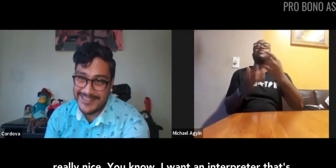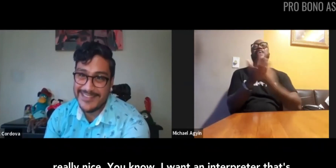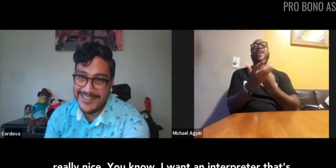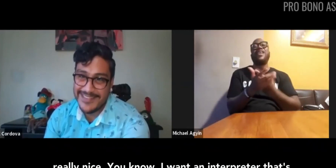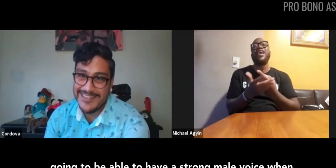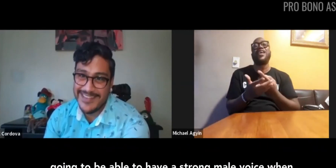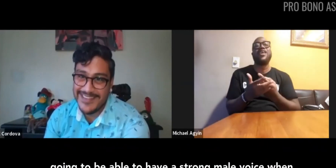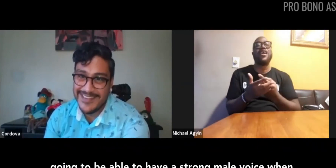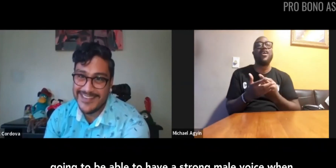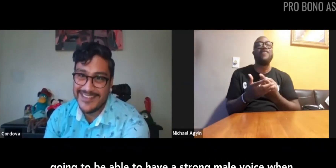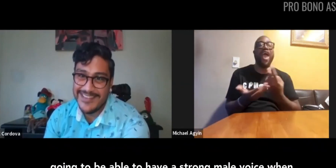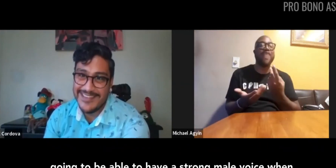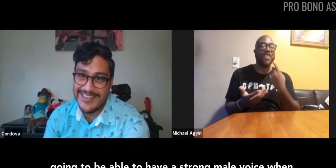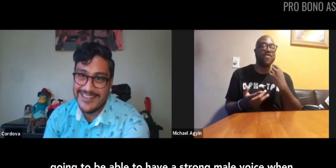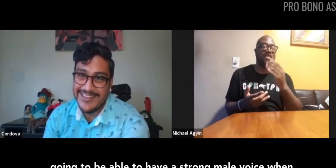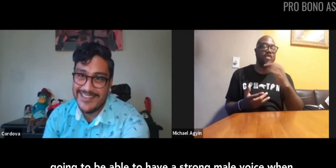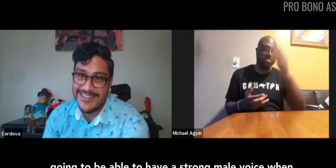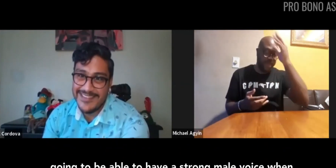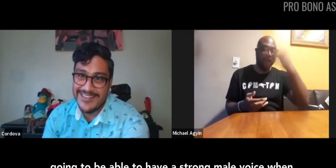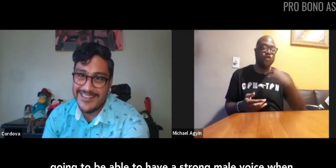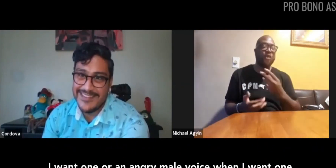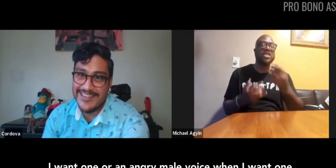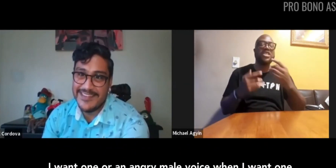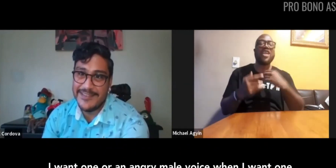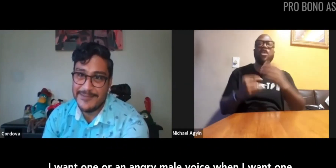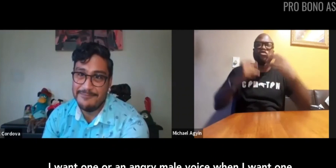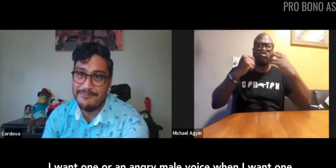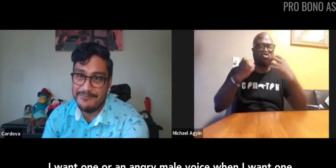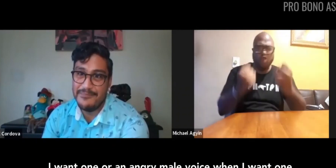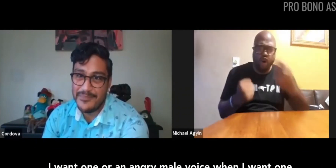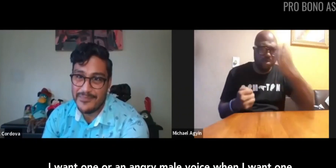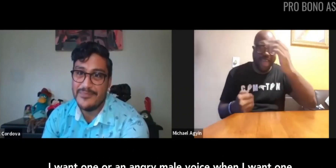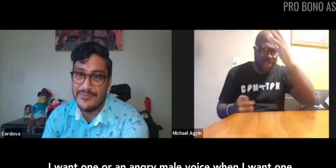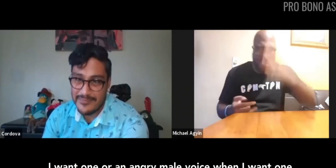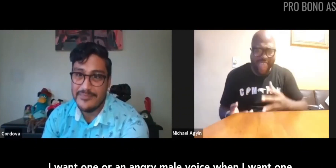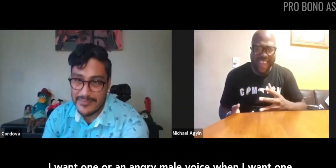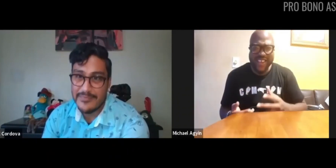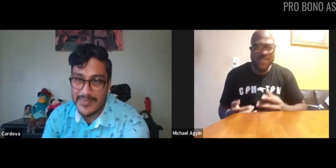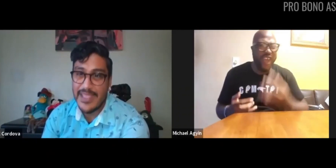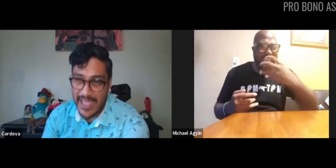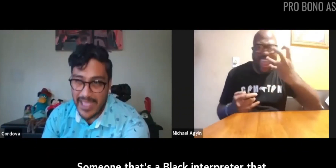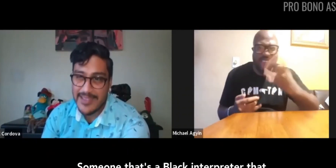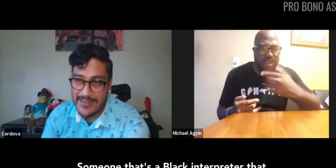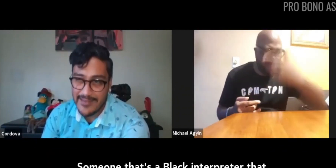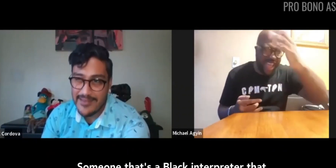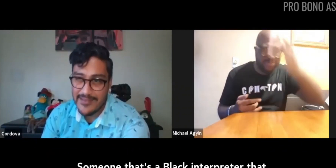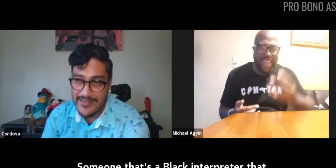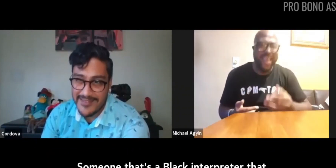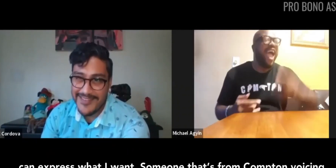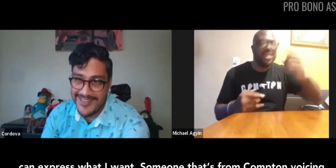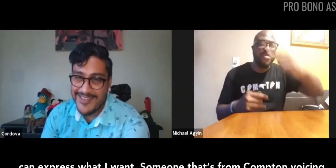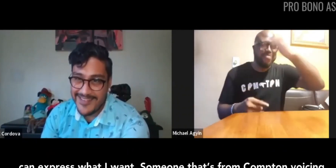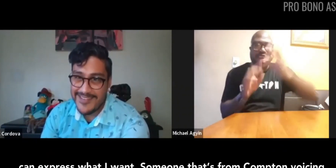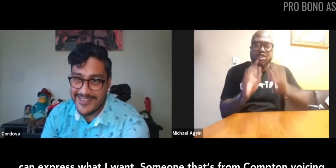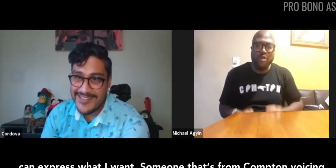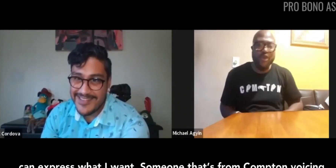I want an interpreter that's going to be able to have a strong male voice when I want one, or an angry male voice when I want one. Someone that's a black interpreter